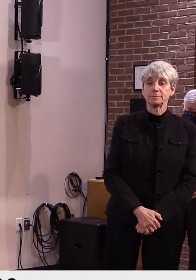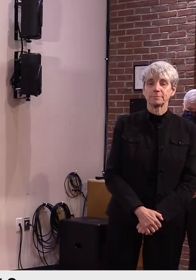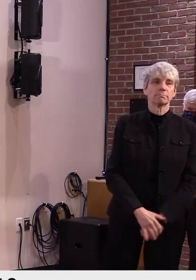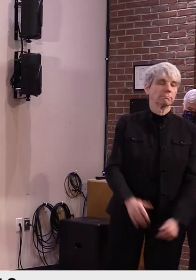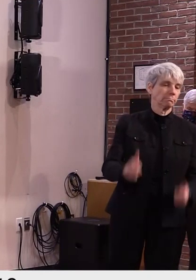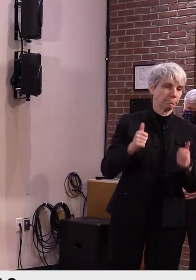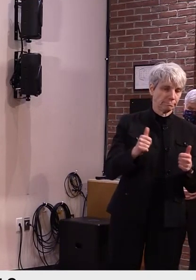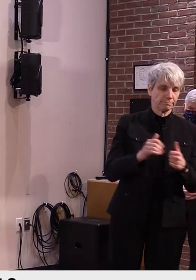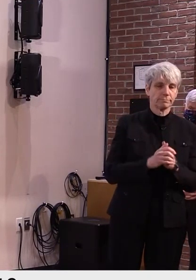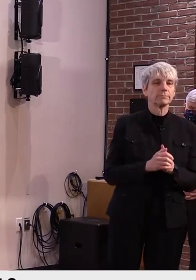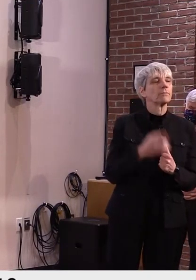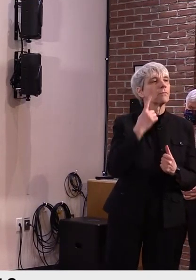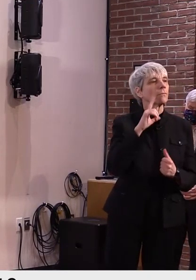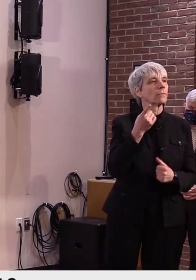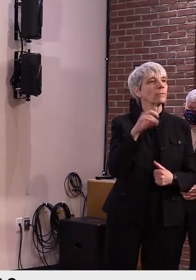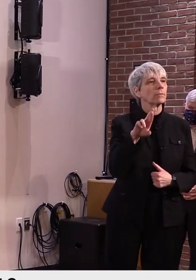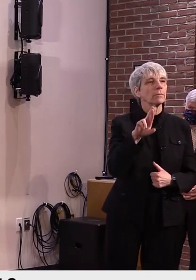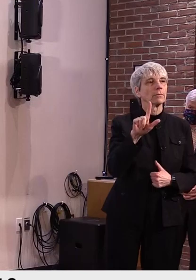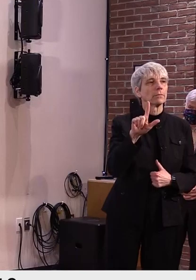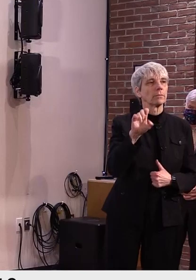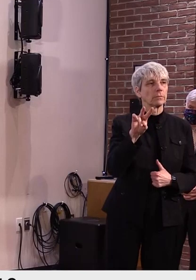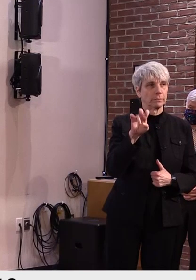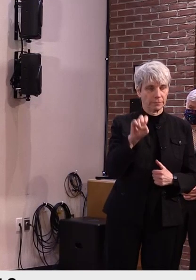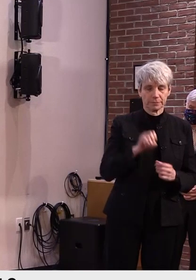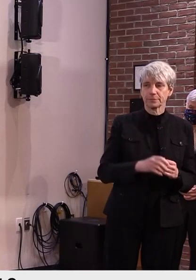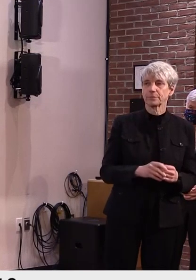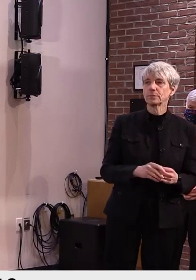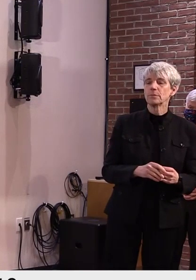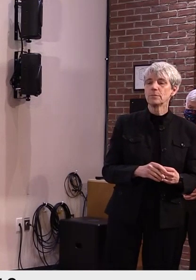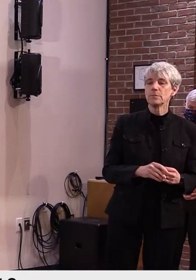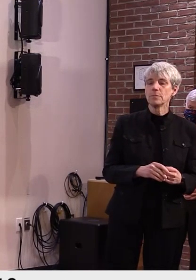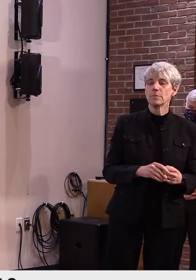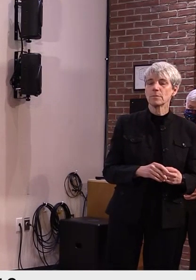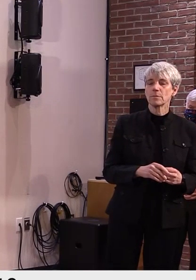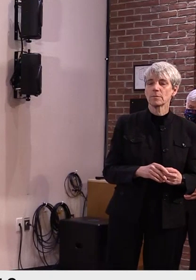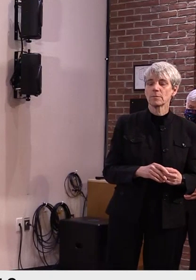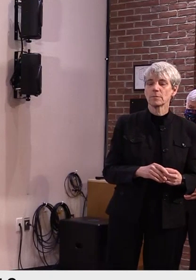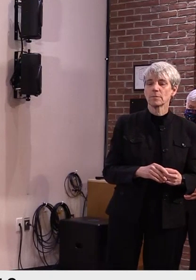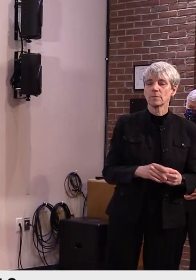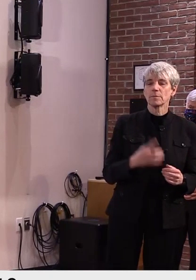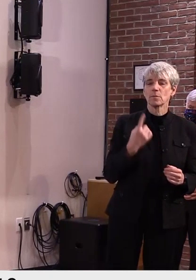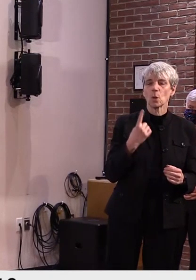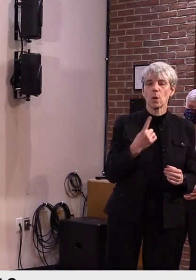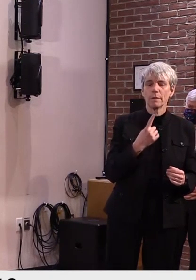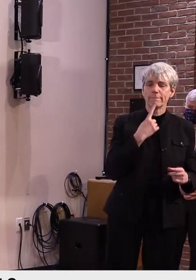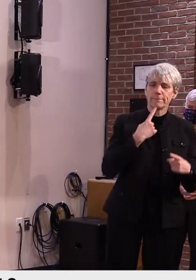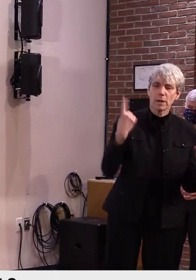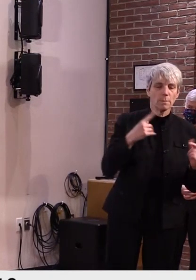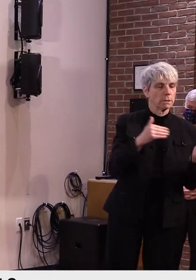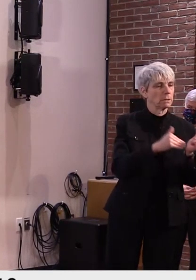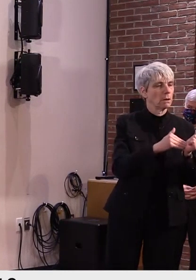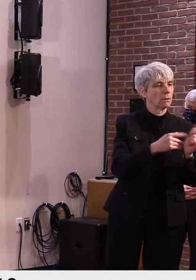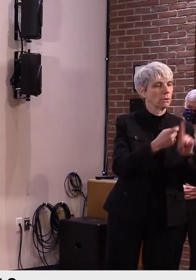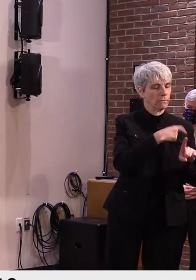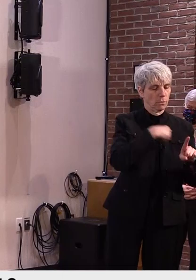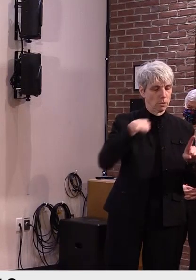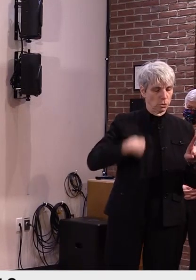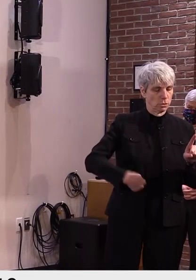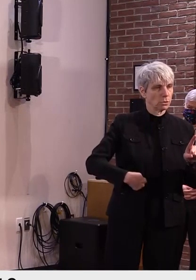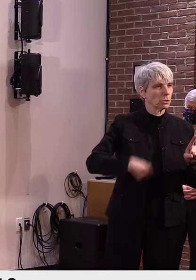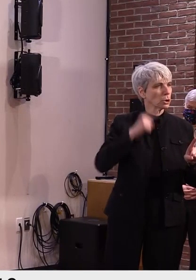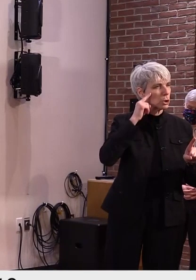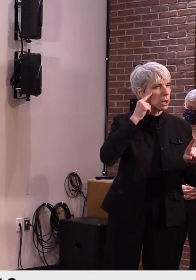Great, this one's for Dr. Levine. There's a noted Chinese virologist. Her